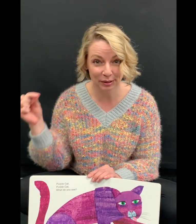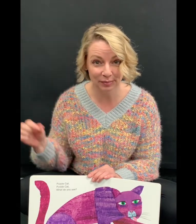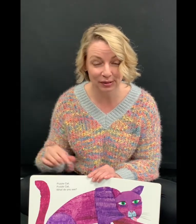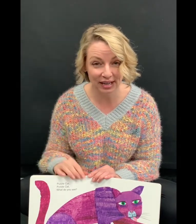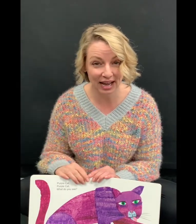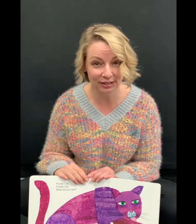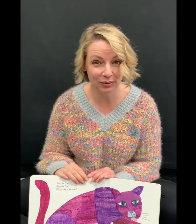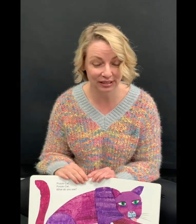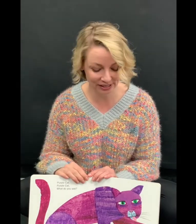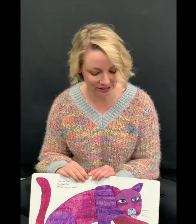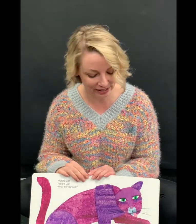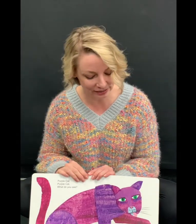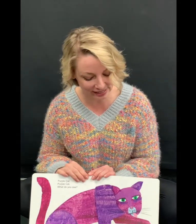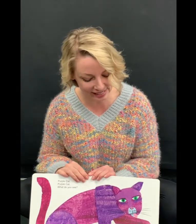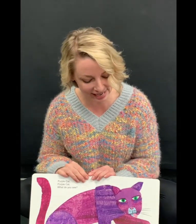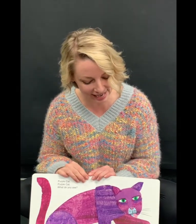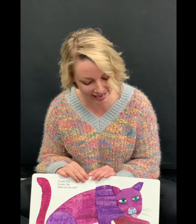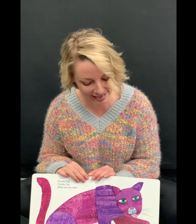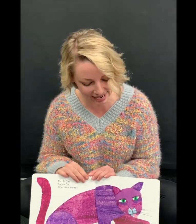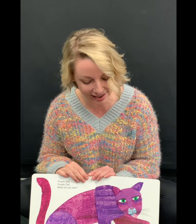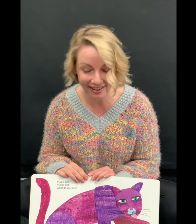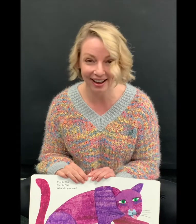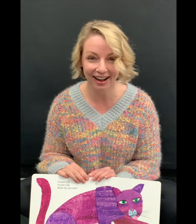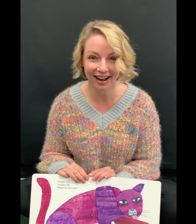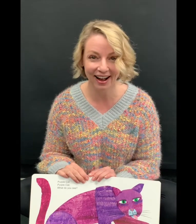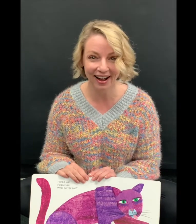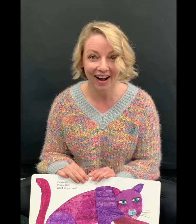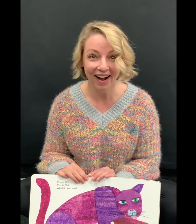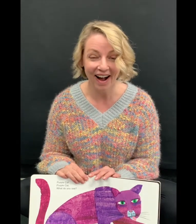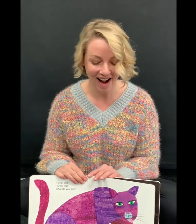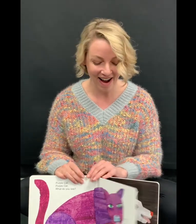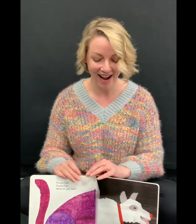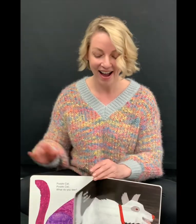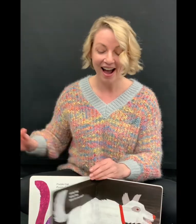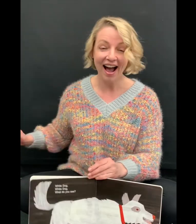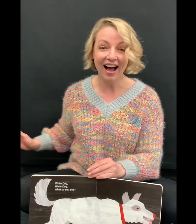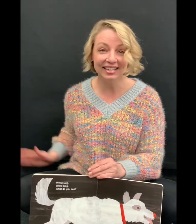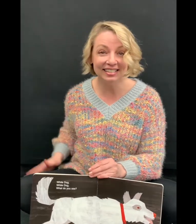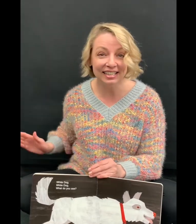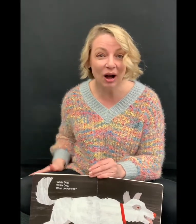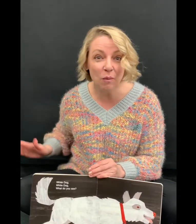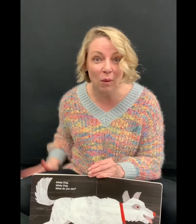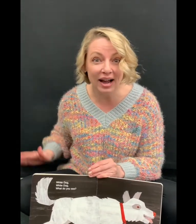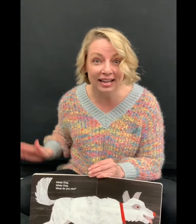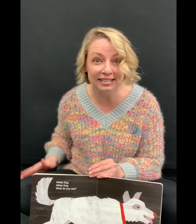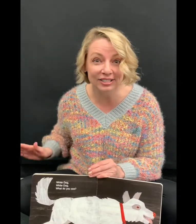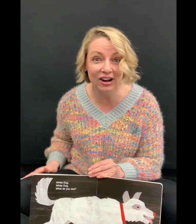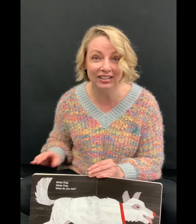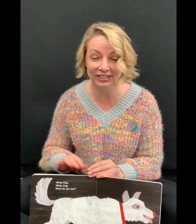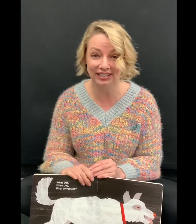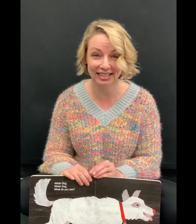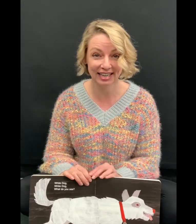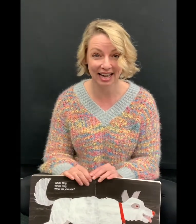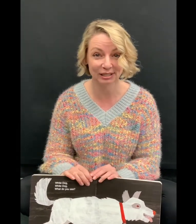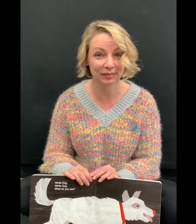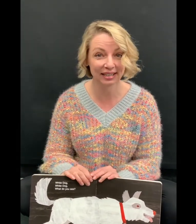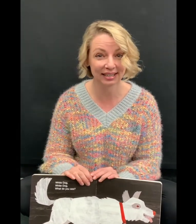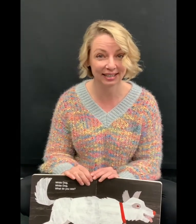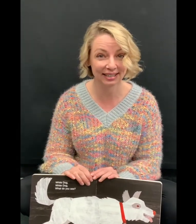Purple cat, what do you see? Woof, woof, woof, woof, woof. I see a white dog looking at me. Woof,